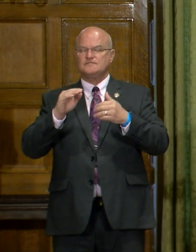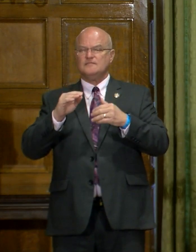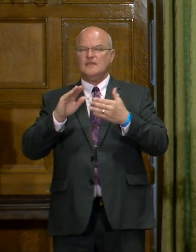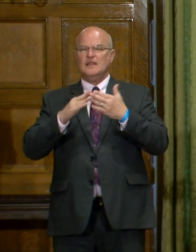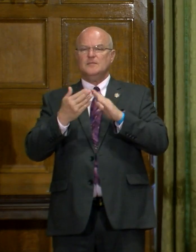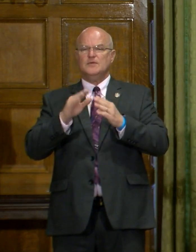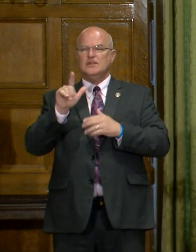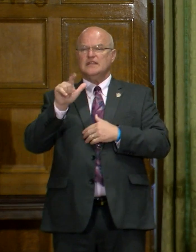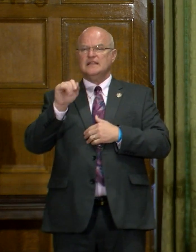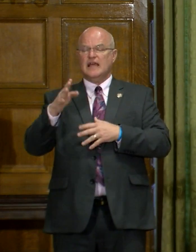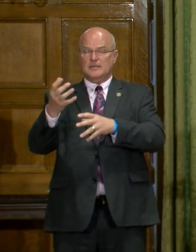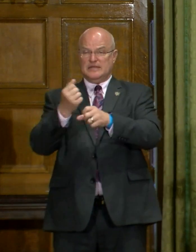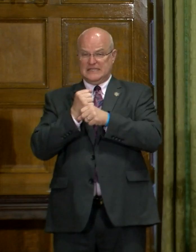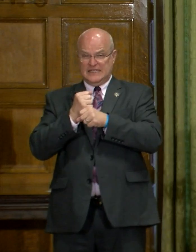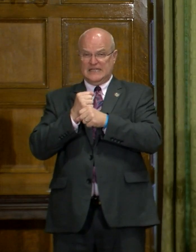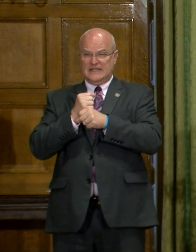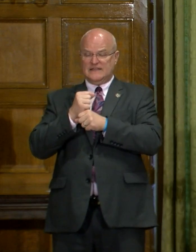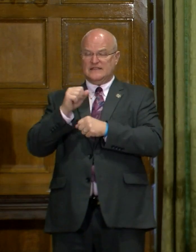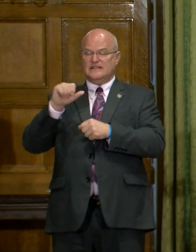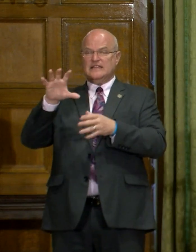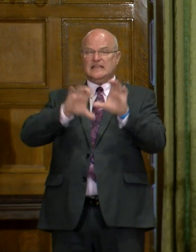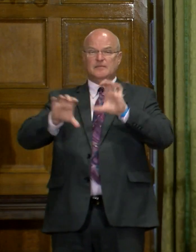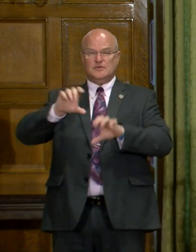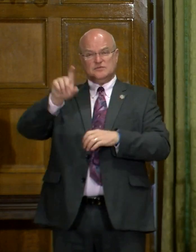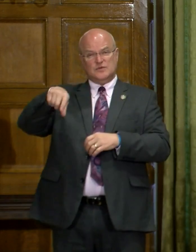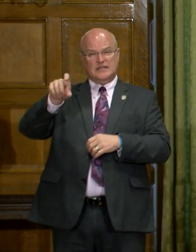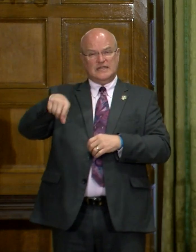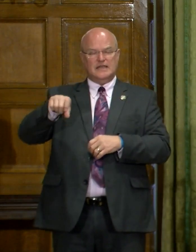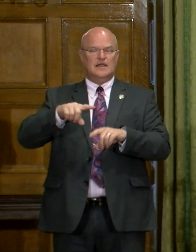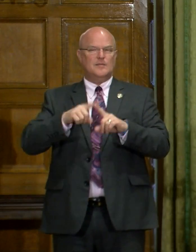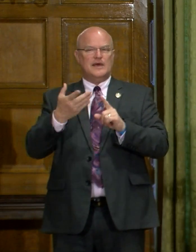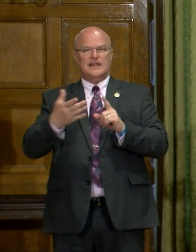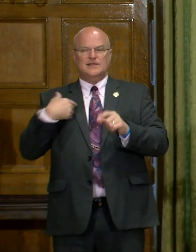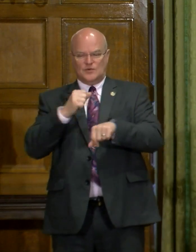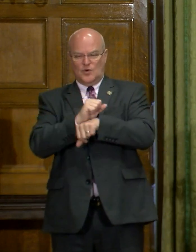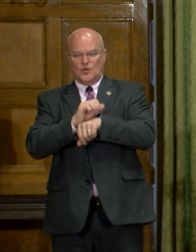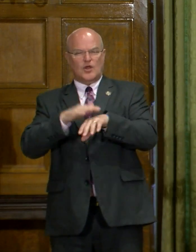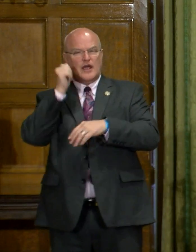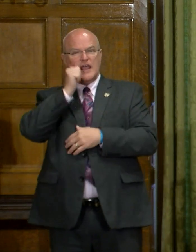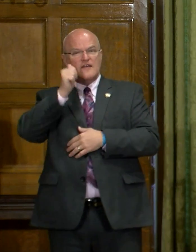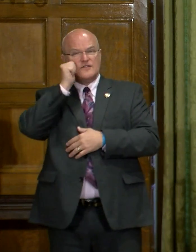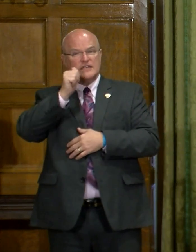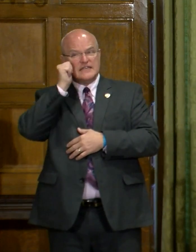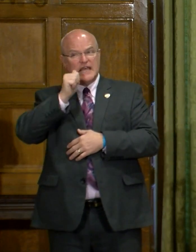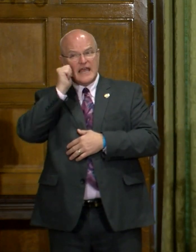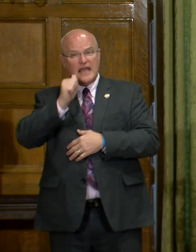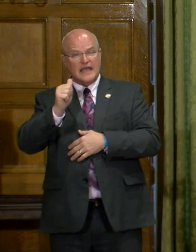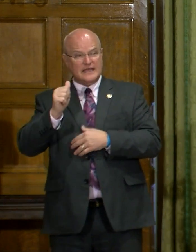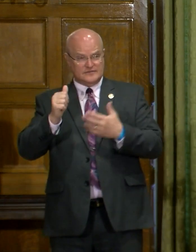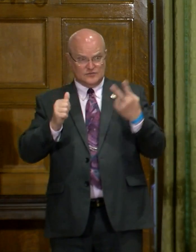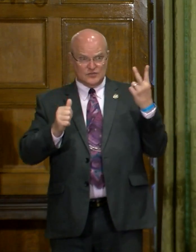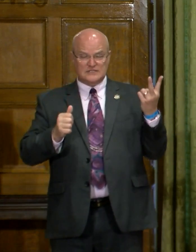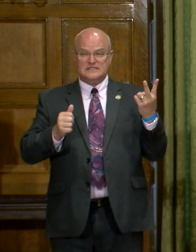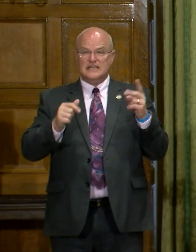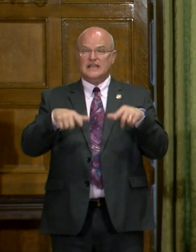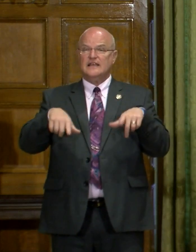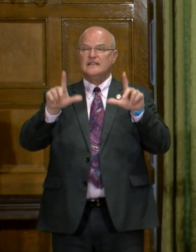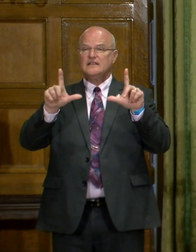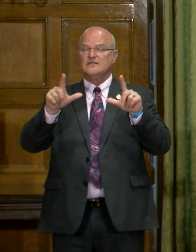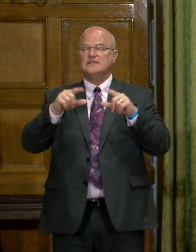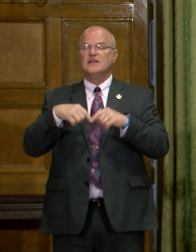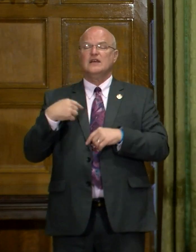lab at getting the reagents. But those are things we're working on every day. As you can see,